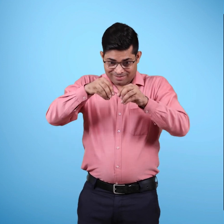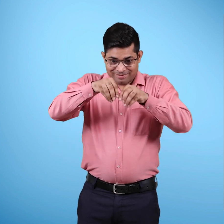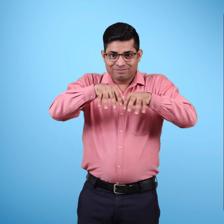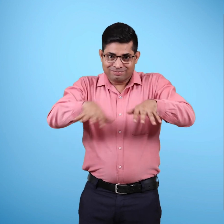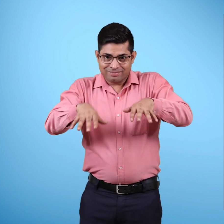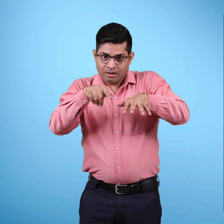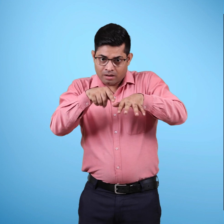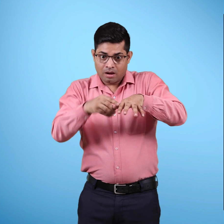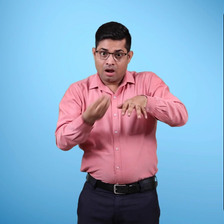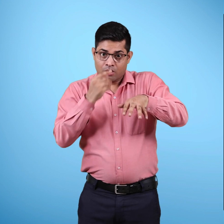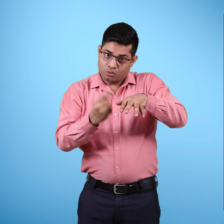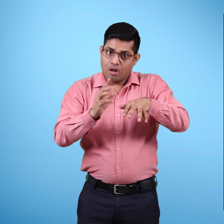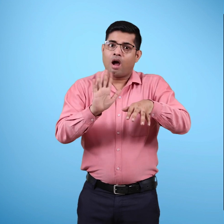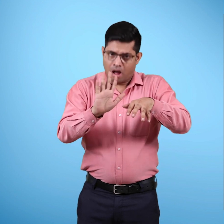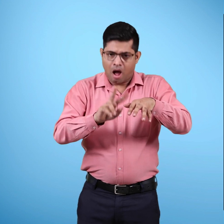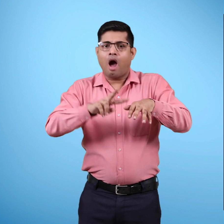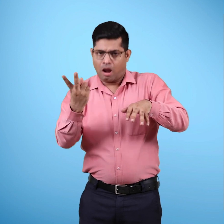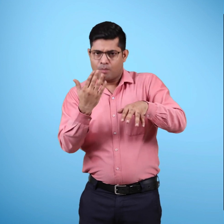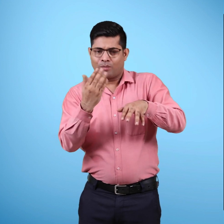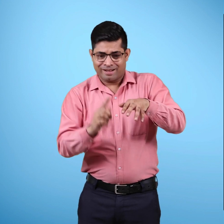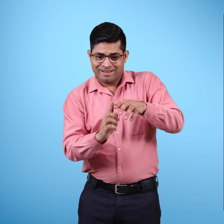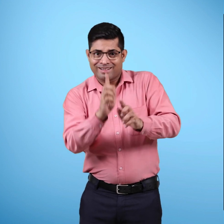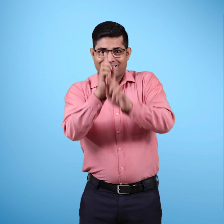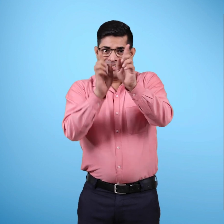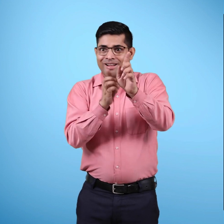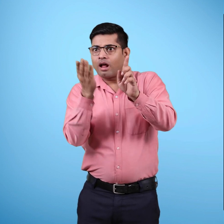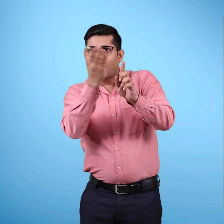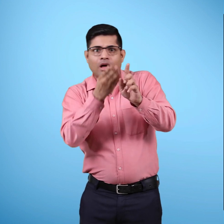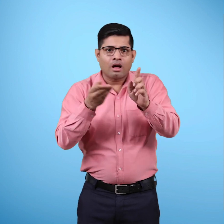Do you agree that stem is like a street with two-way traffic?